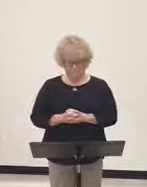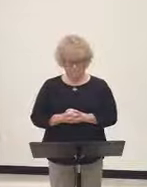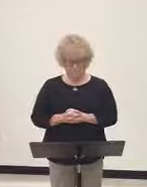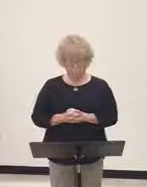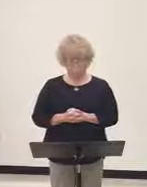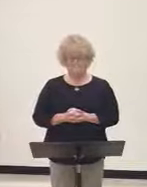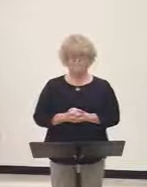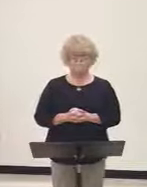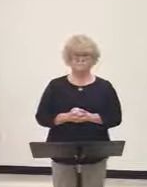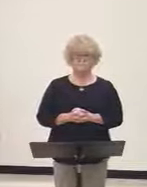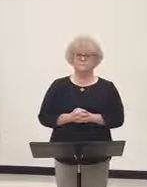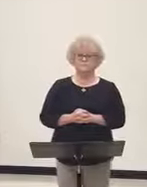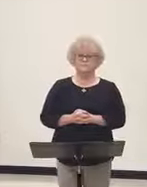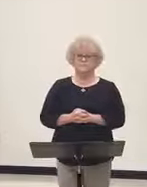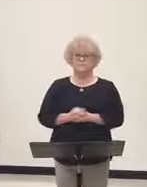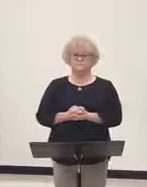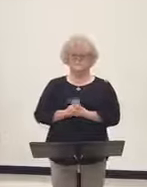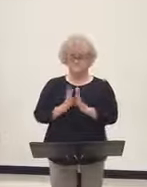and ever.